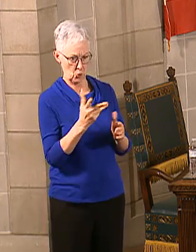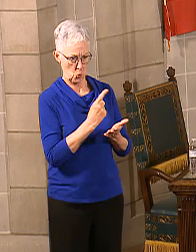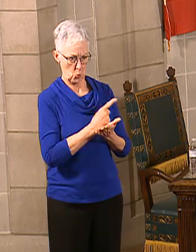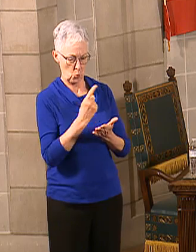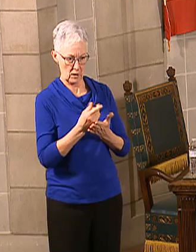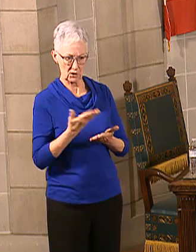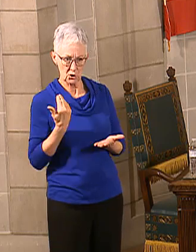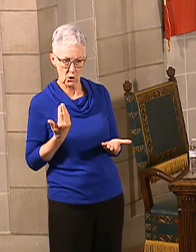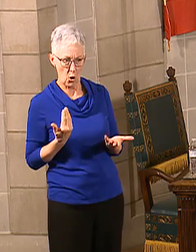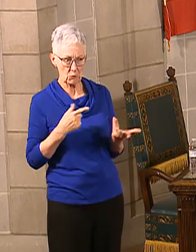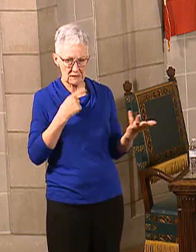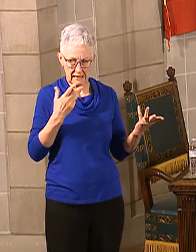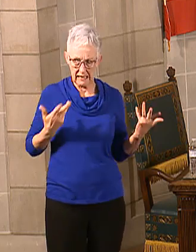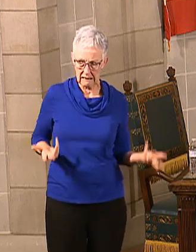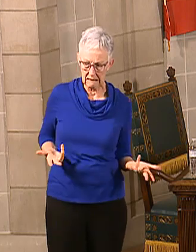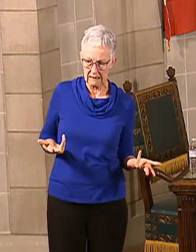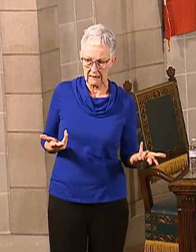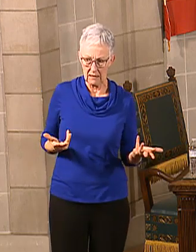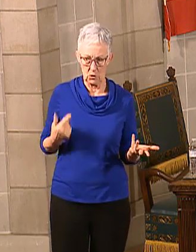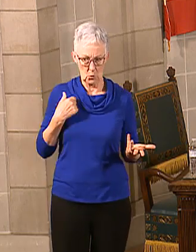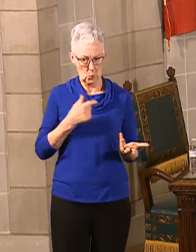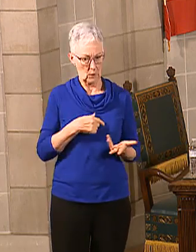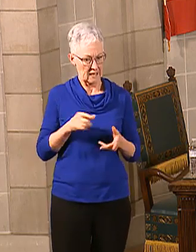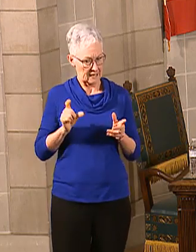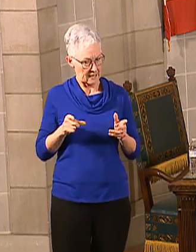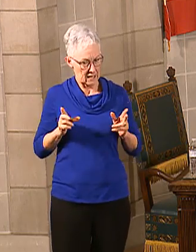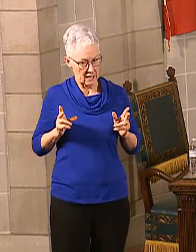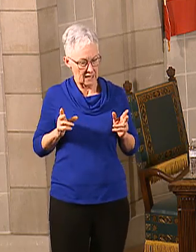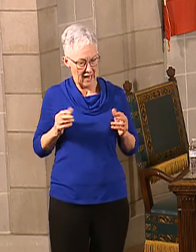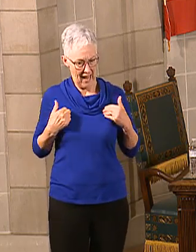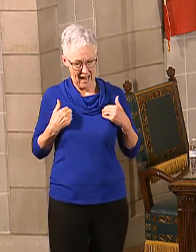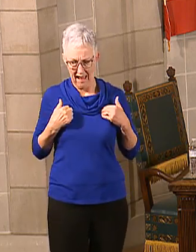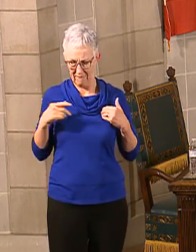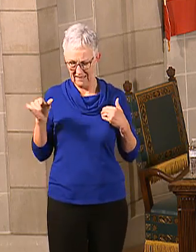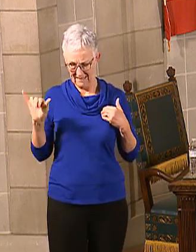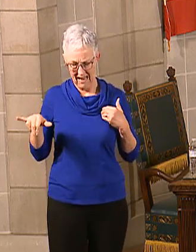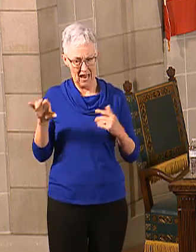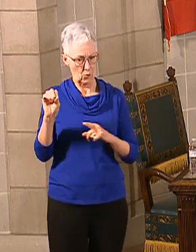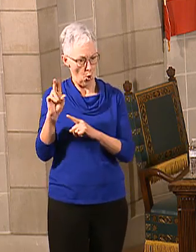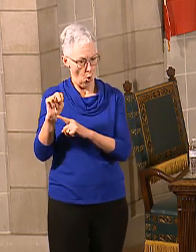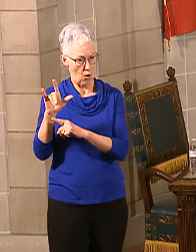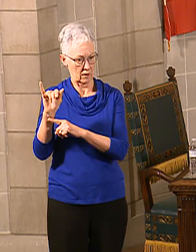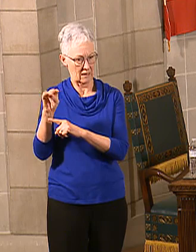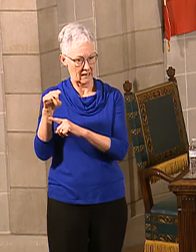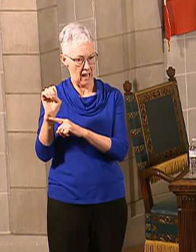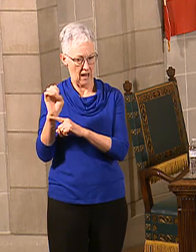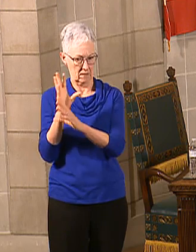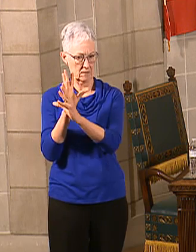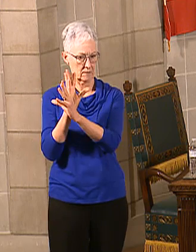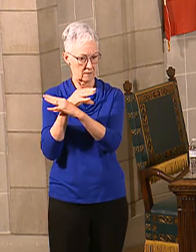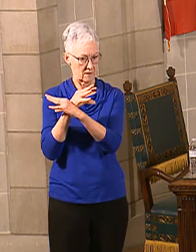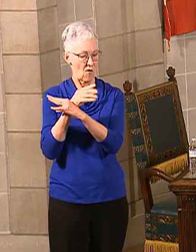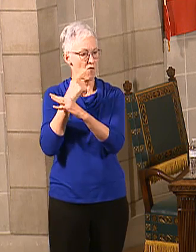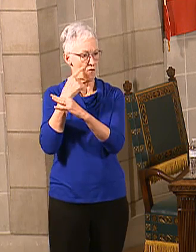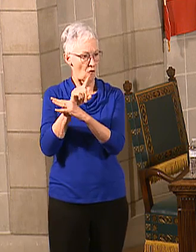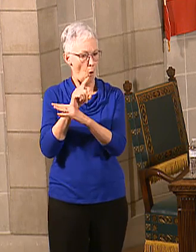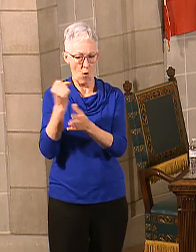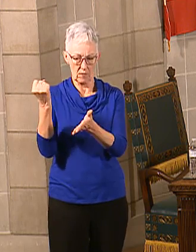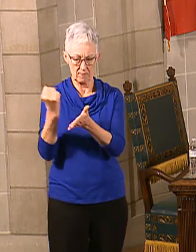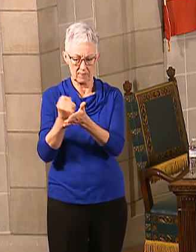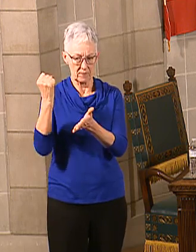said that speeding up the implementation date for online notaries would greatly help them in their